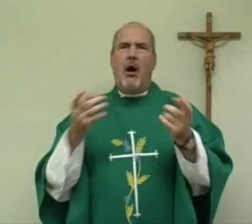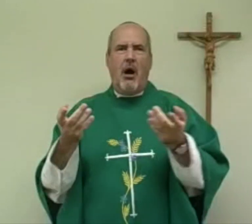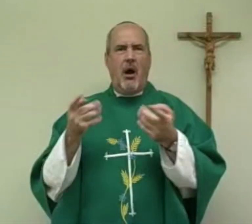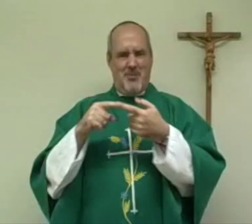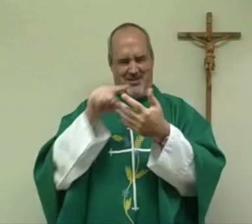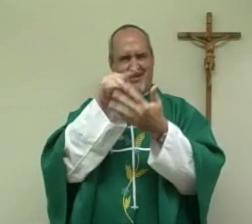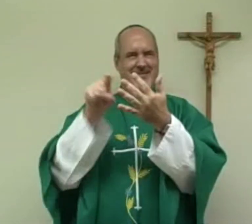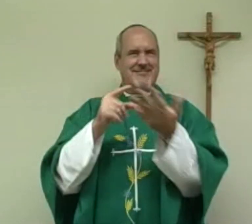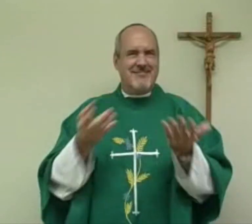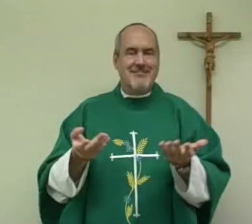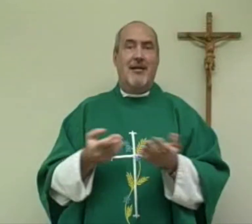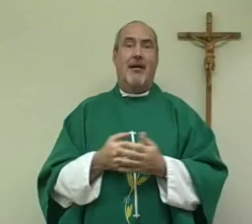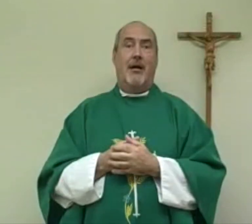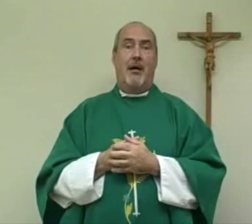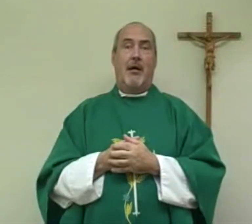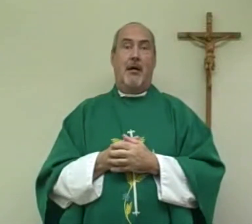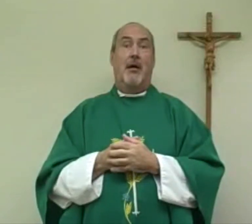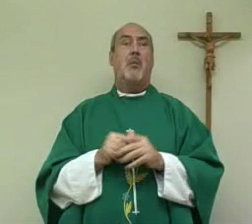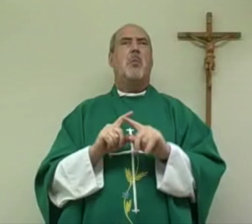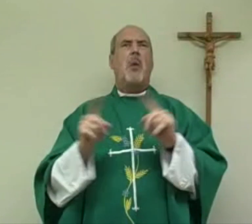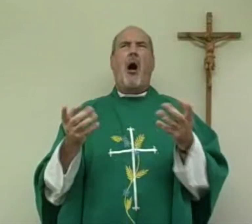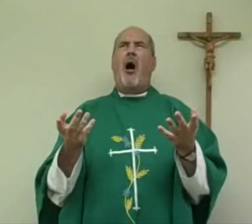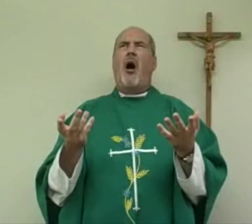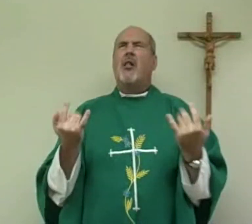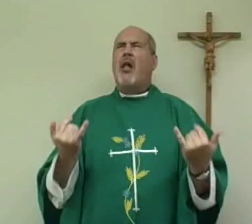with asking those types of questions.